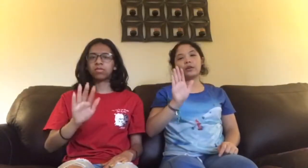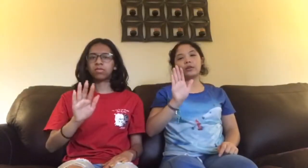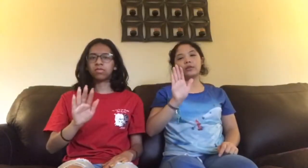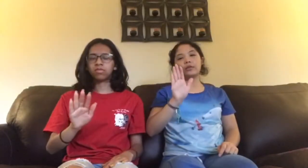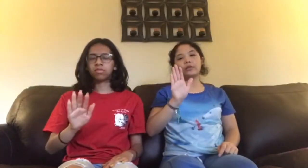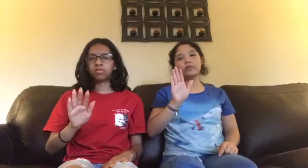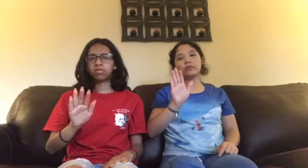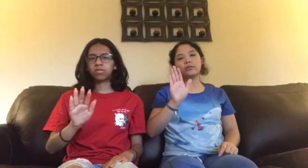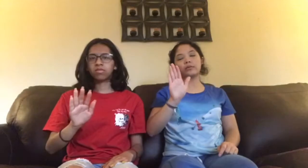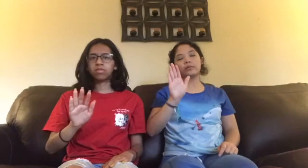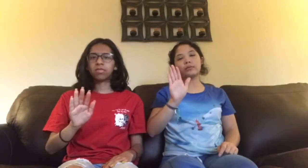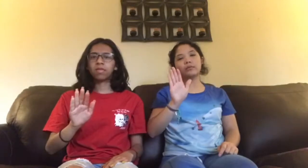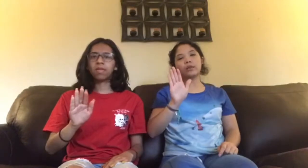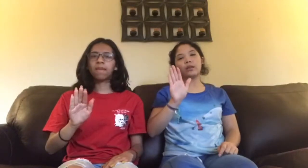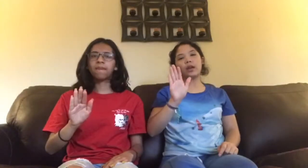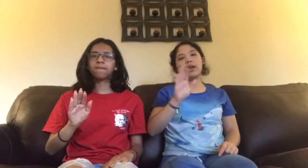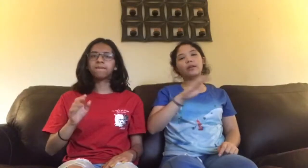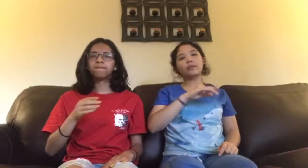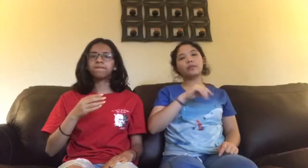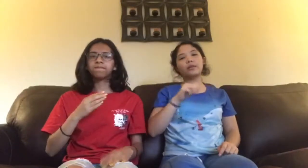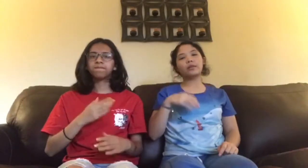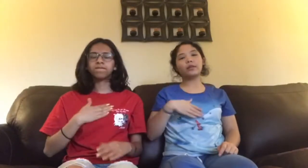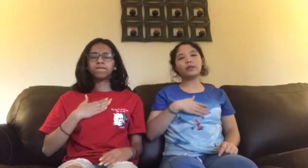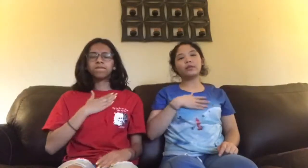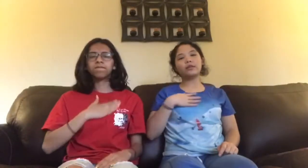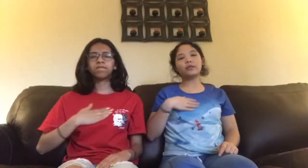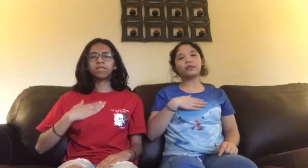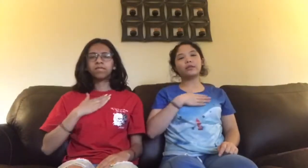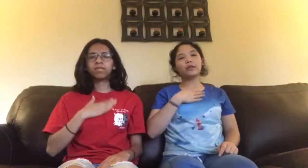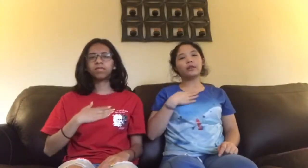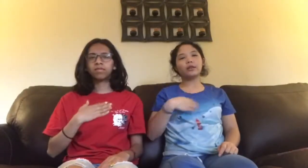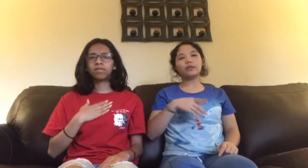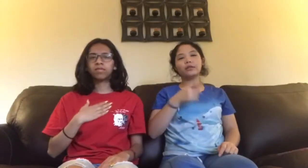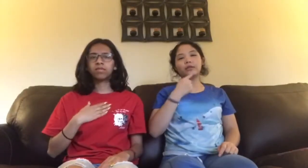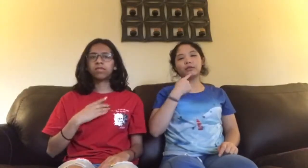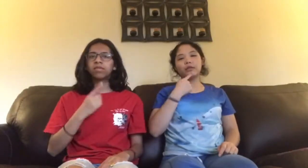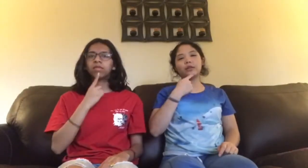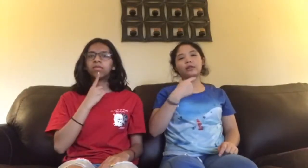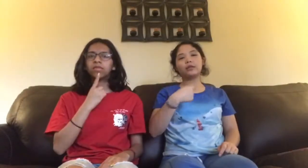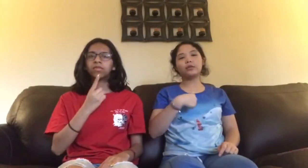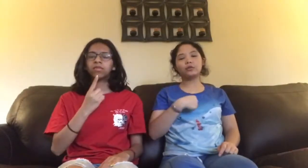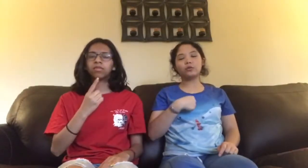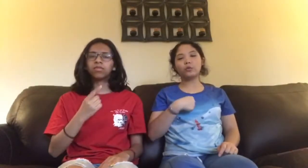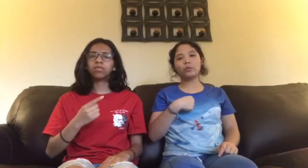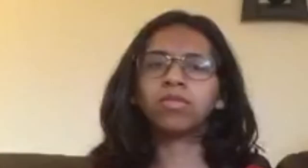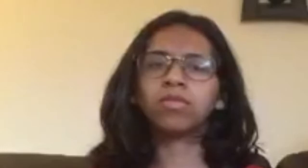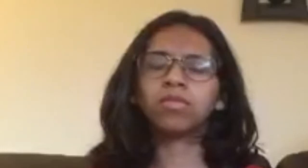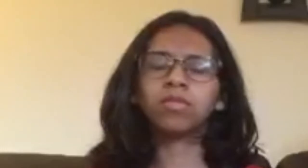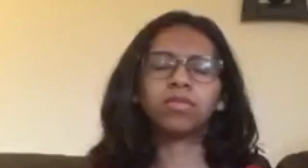And please, say to me